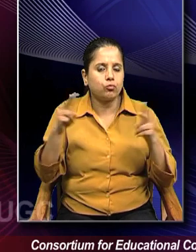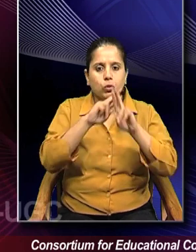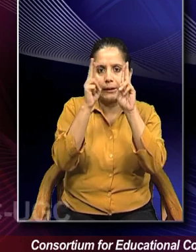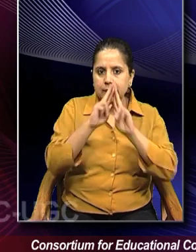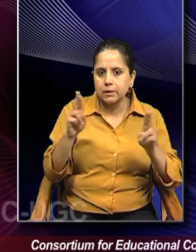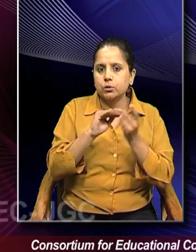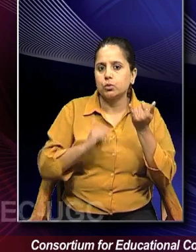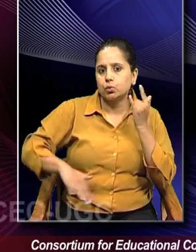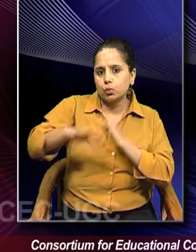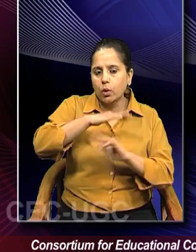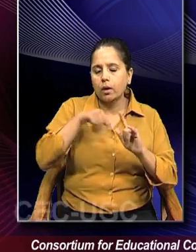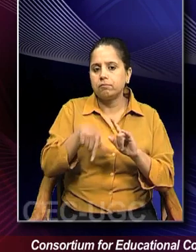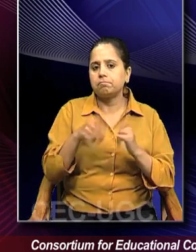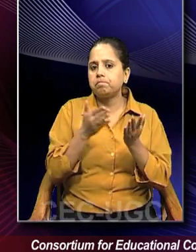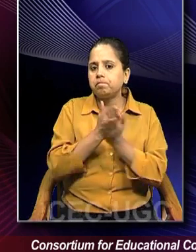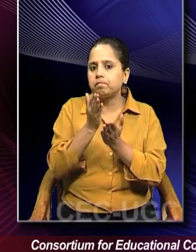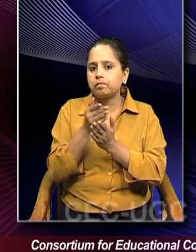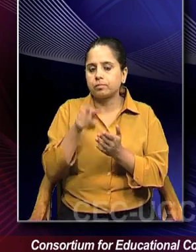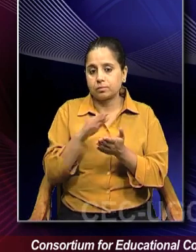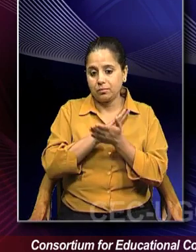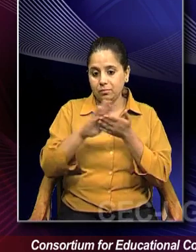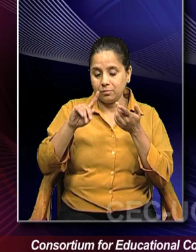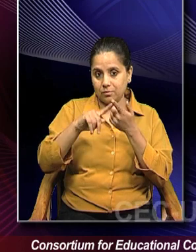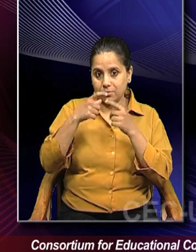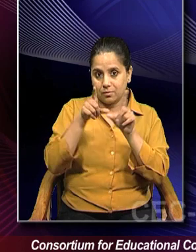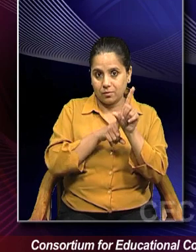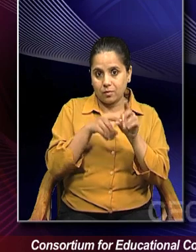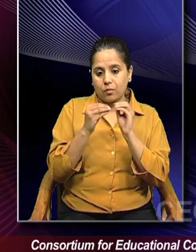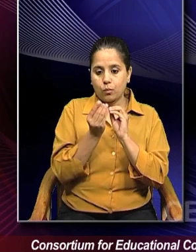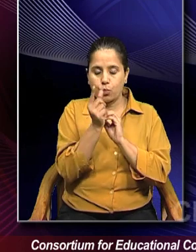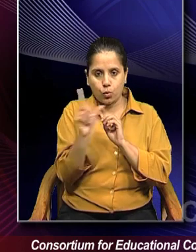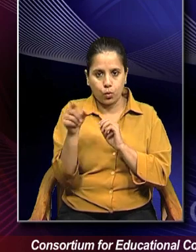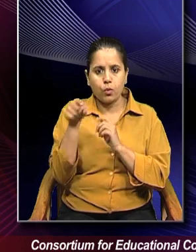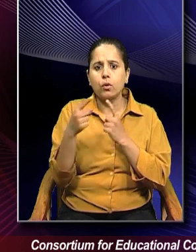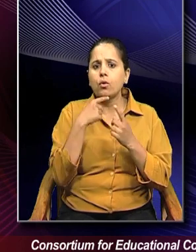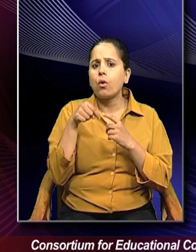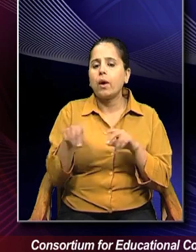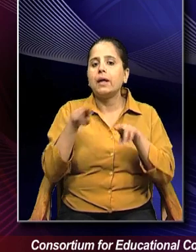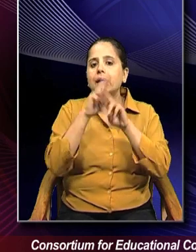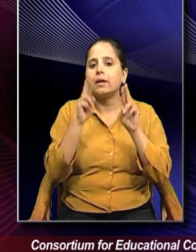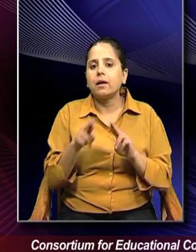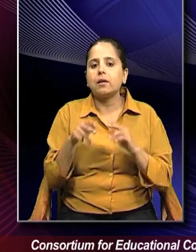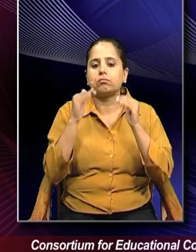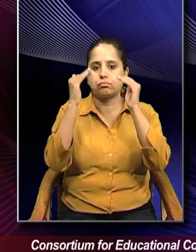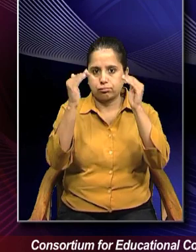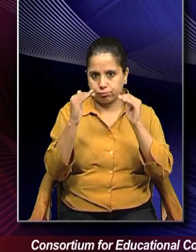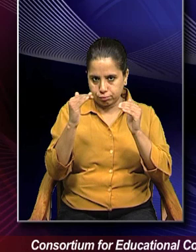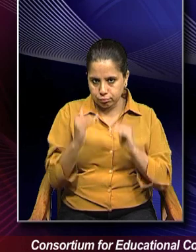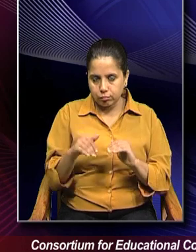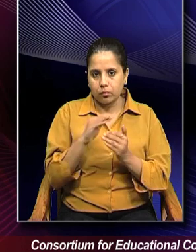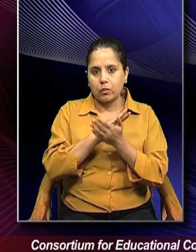international society approach, Hedley Bull. Hedley Bull talks about international order and